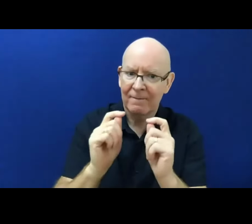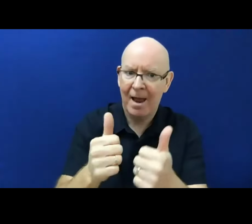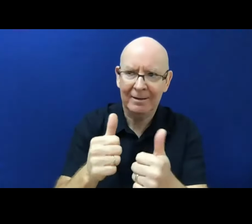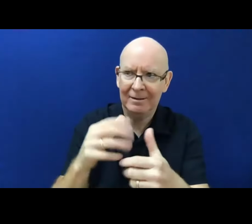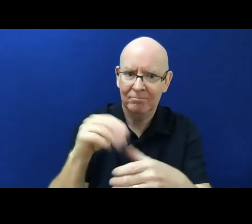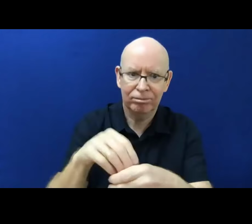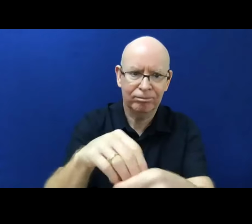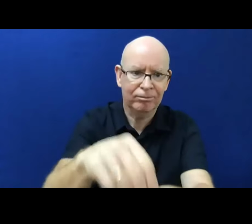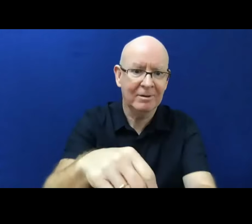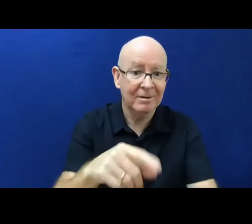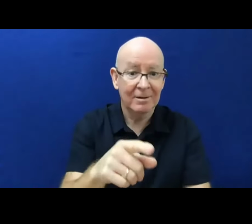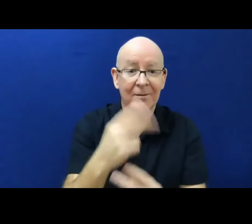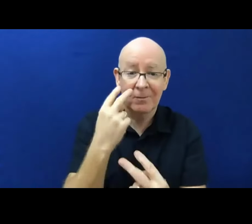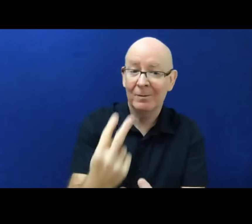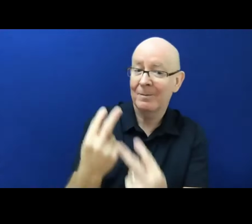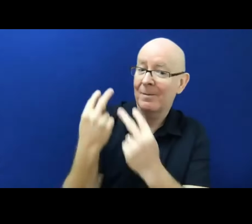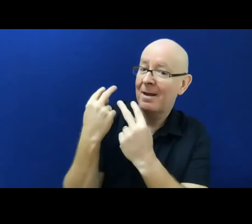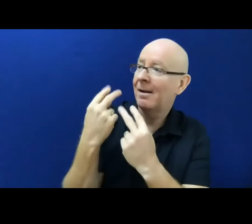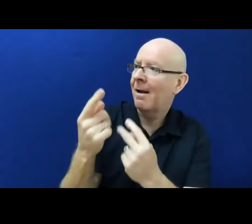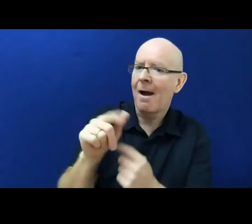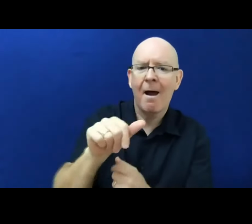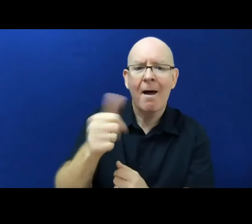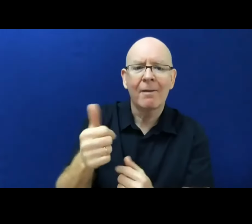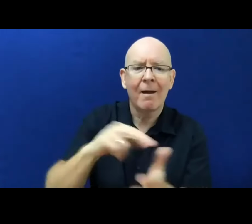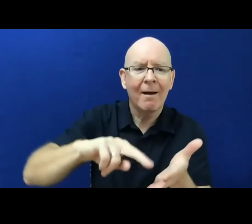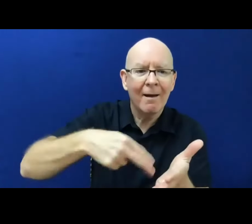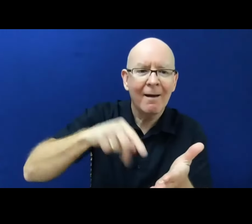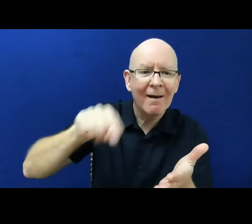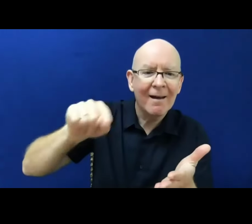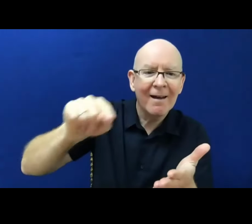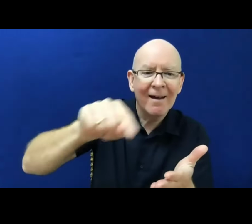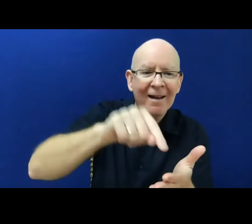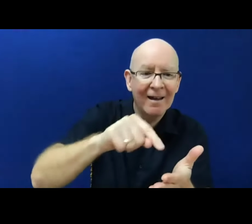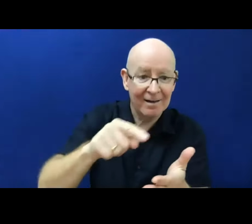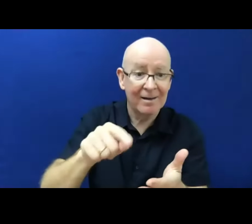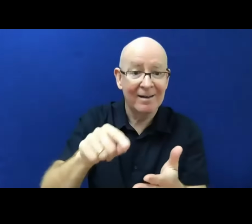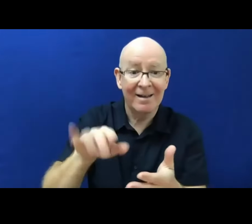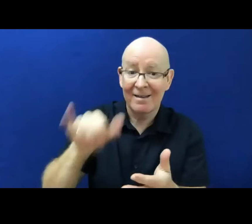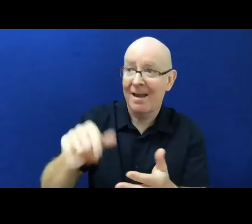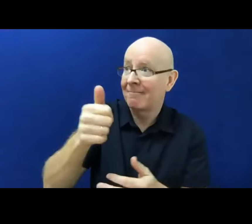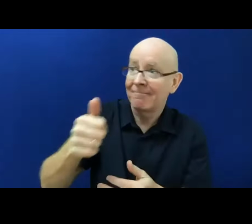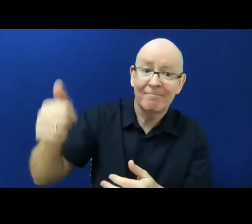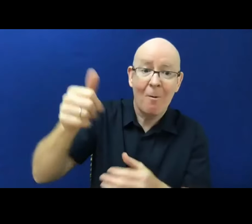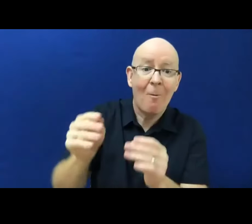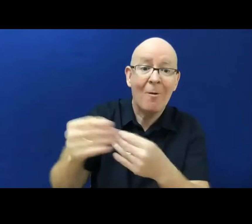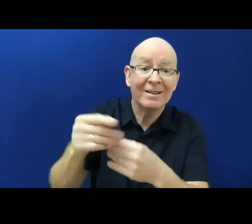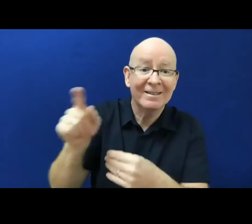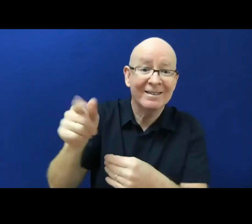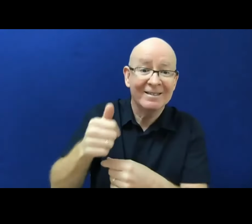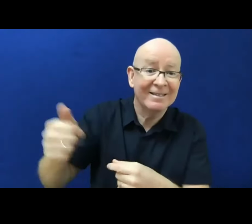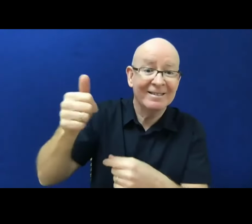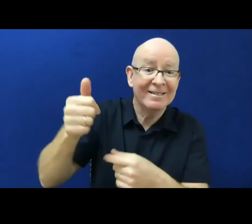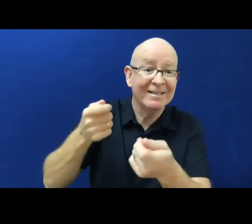reports of that time, it was amazing how many of the recommendations were implemented. So I think it was an example